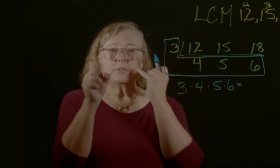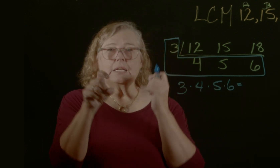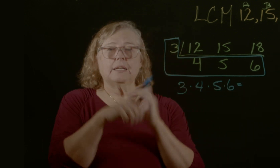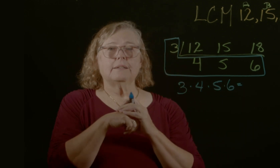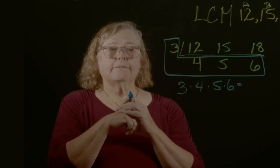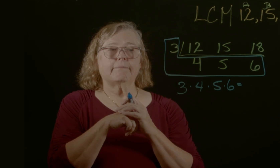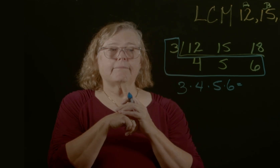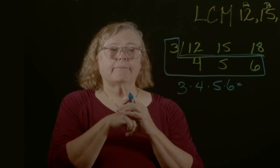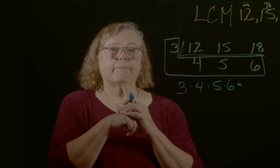All right, what'd you get?